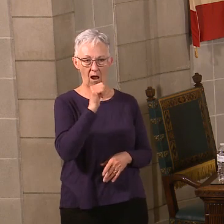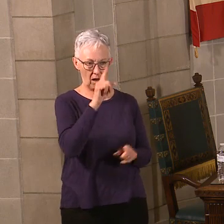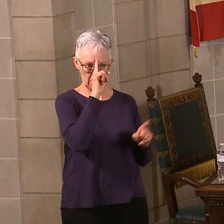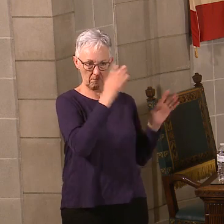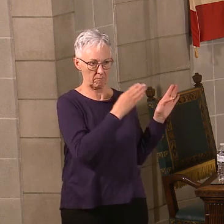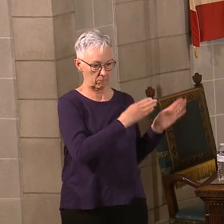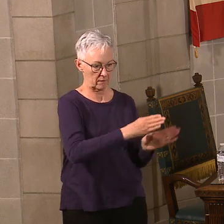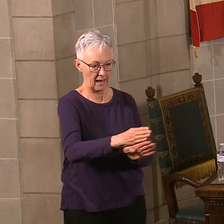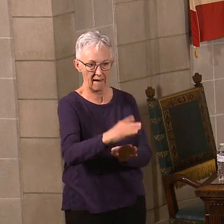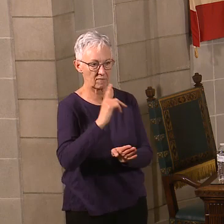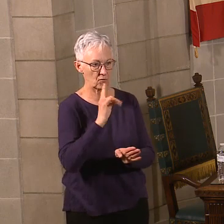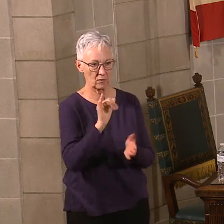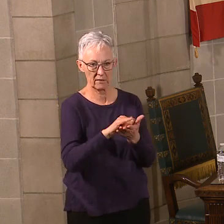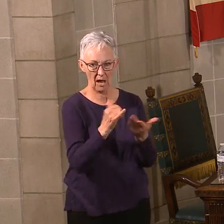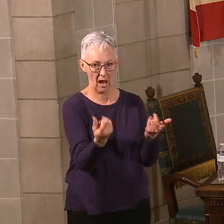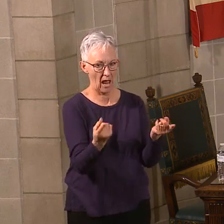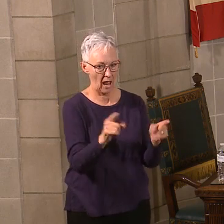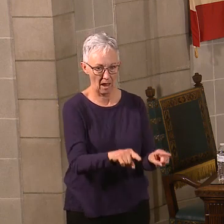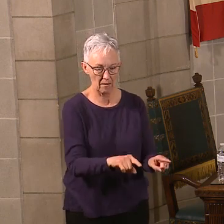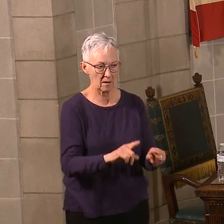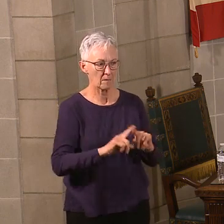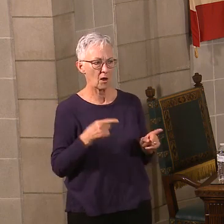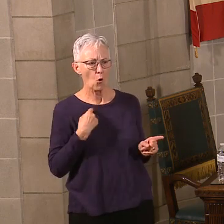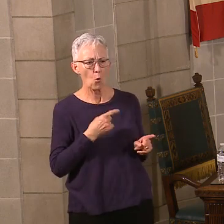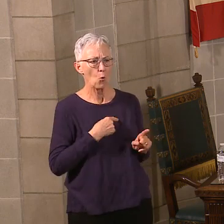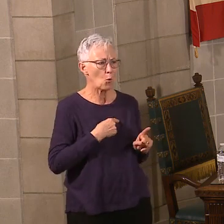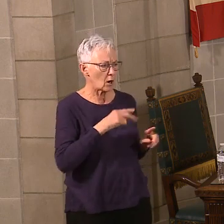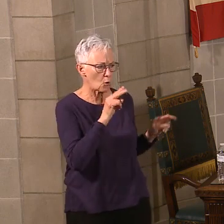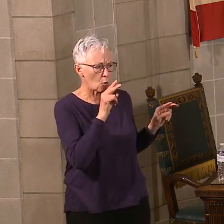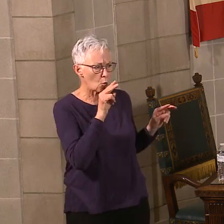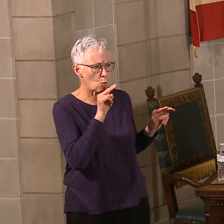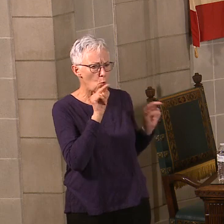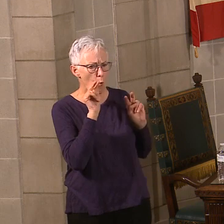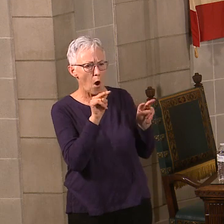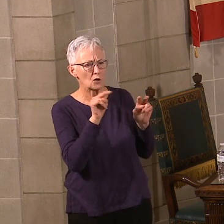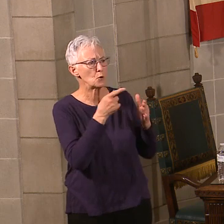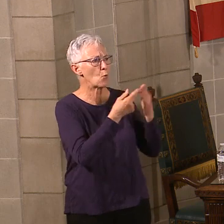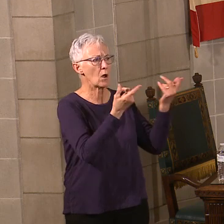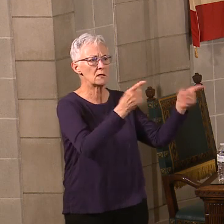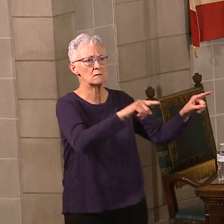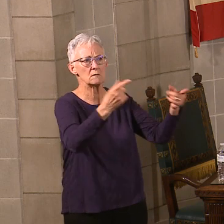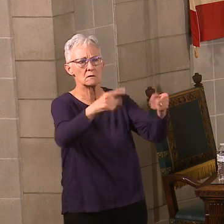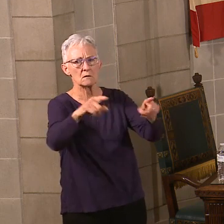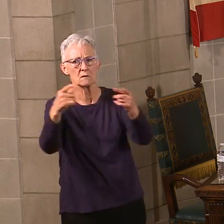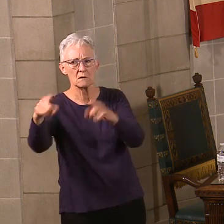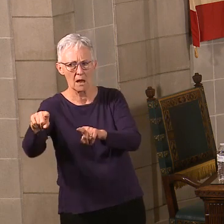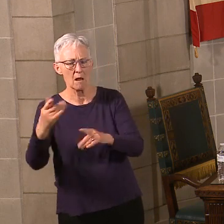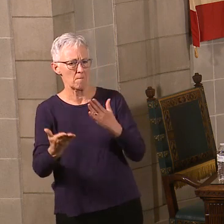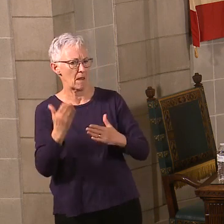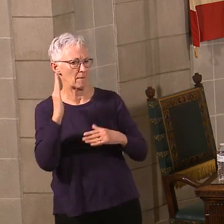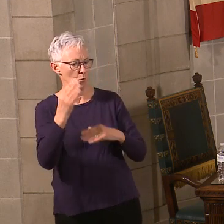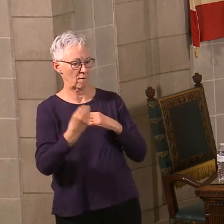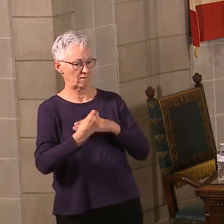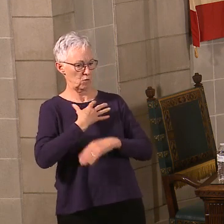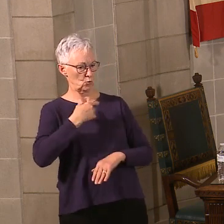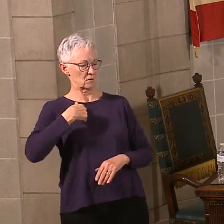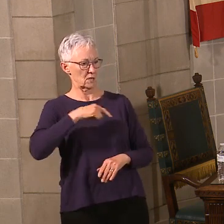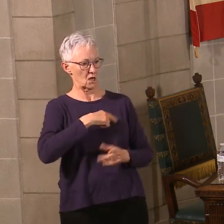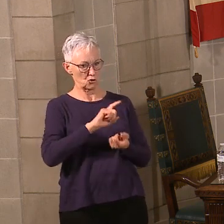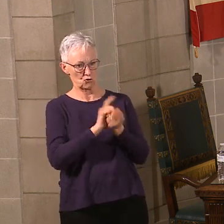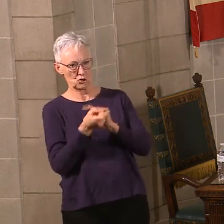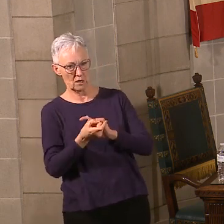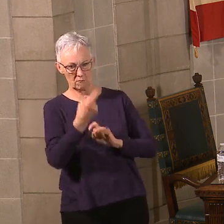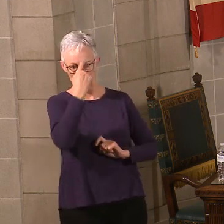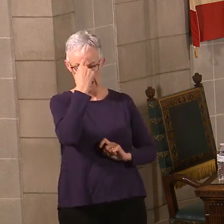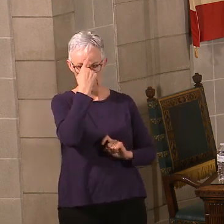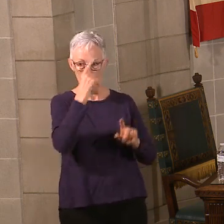data, and the data so far seems to indicate that our plan that we put in place is working. However, we are going to look at data like we're looking in Grand